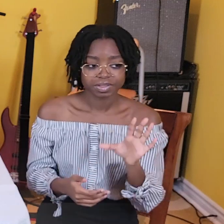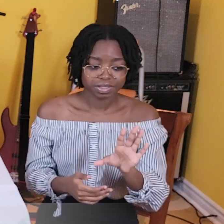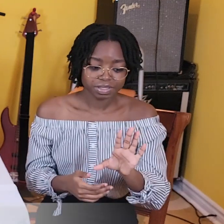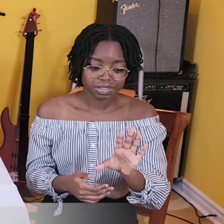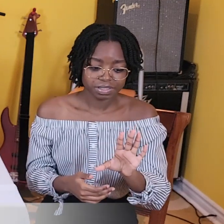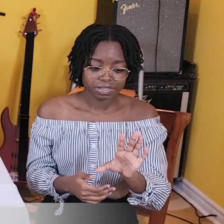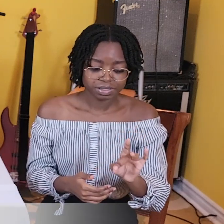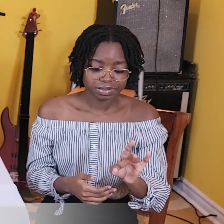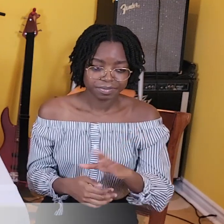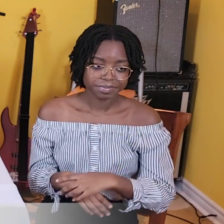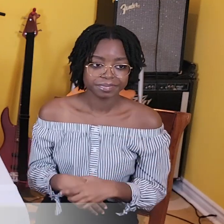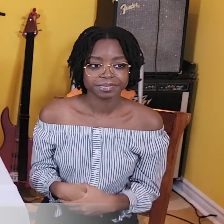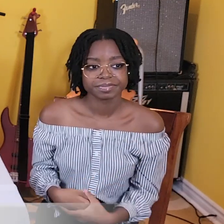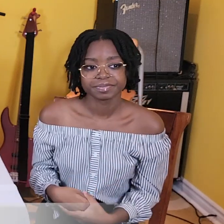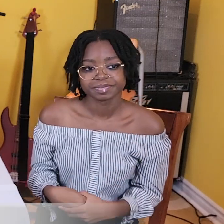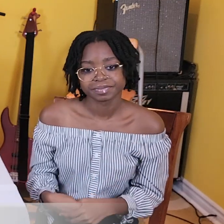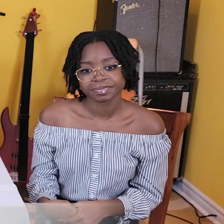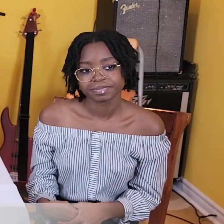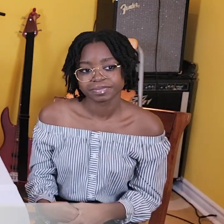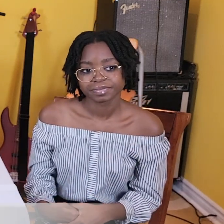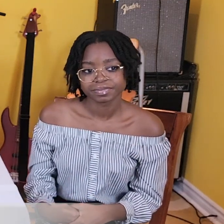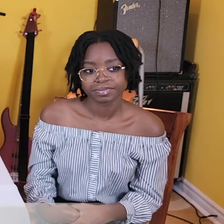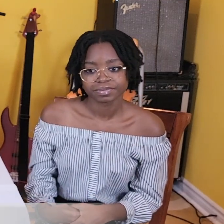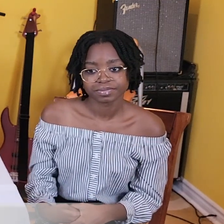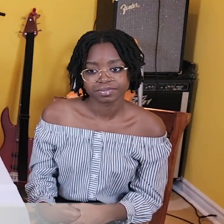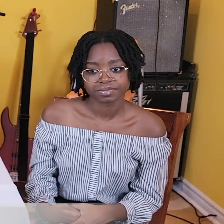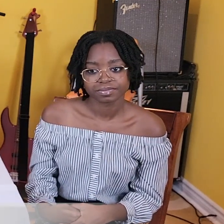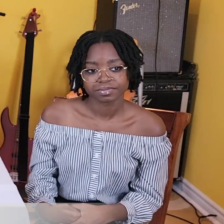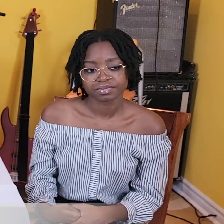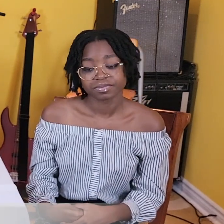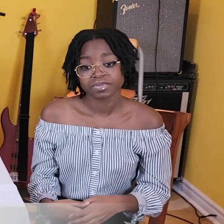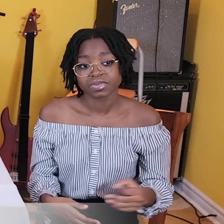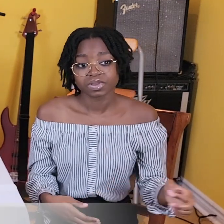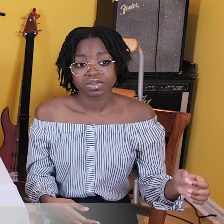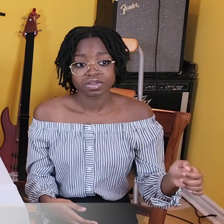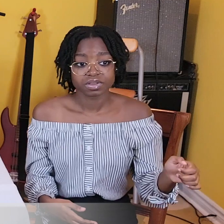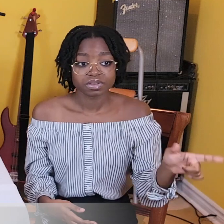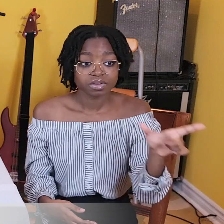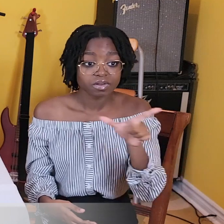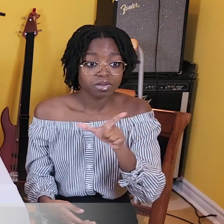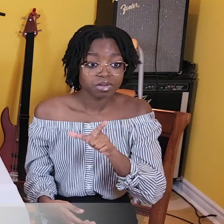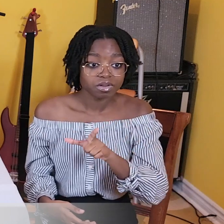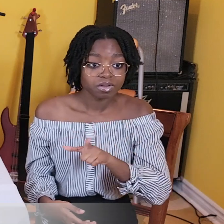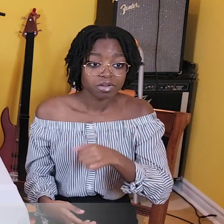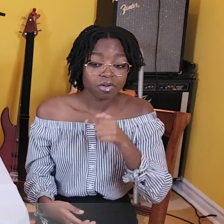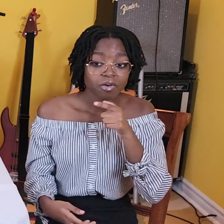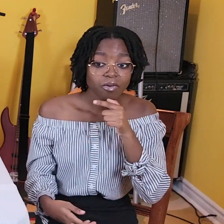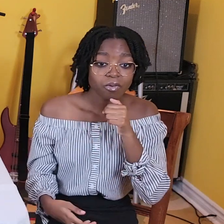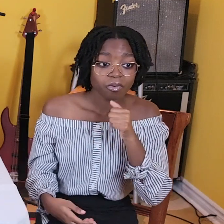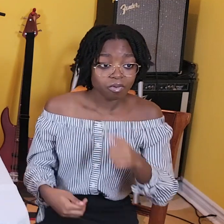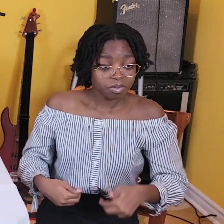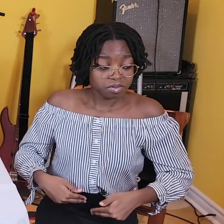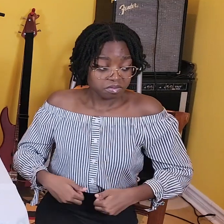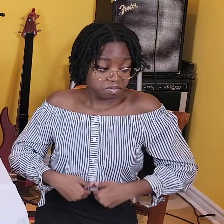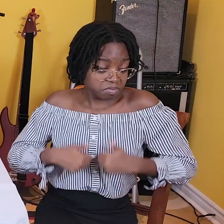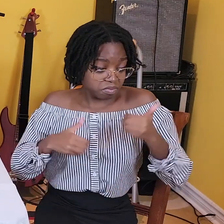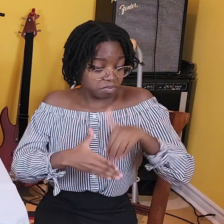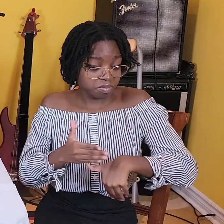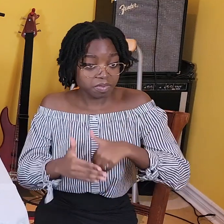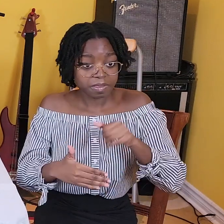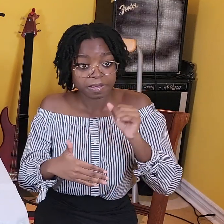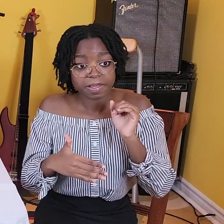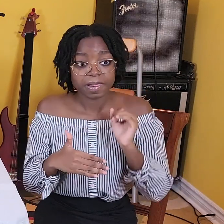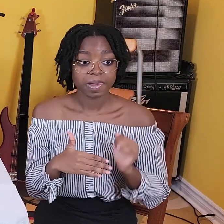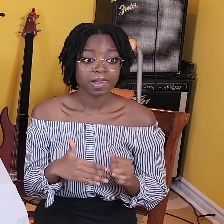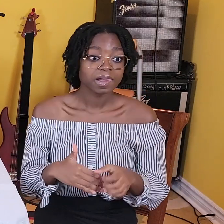Revelation chapter 13, verse 8. All who dwell on the earth will worship him, whose names have not been written